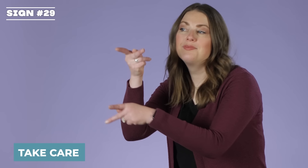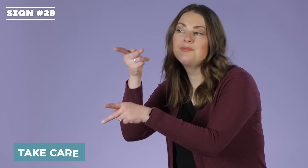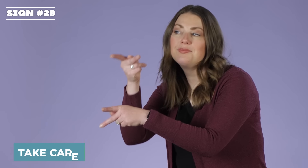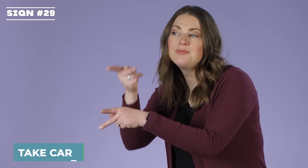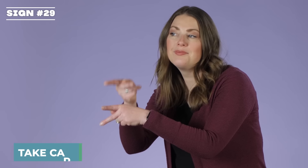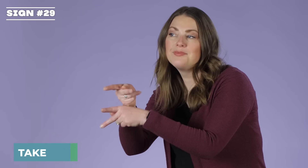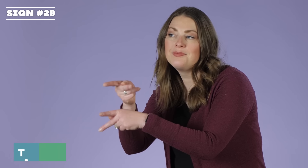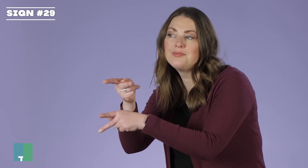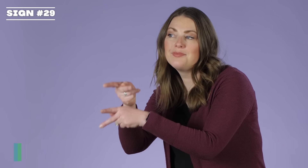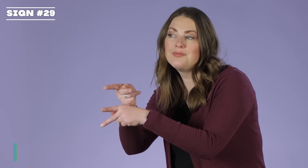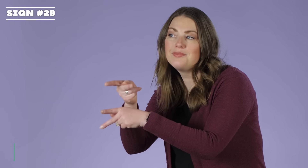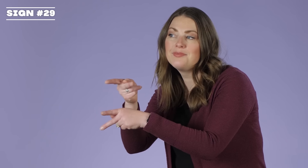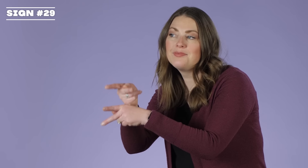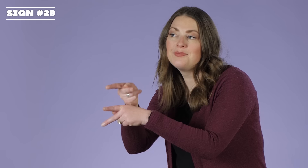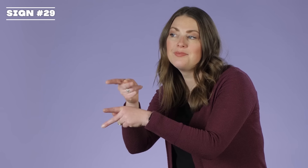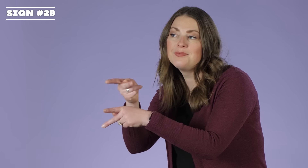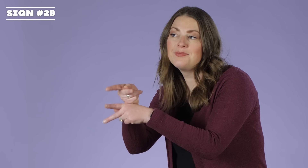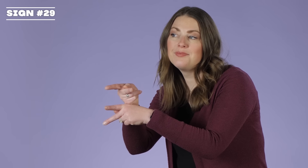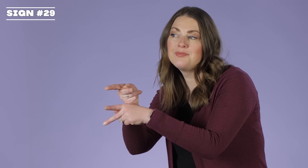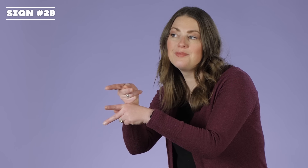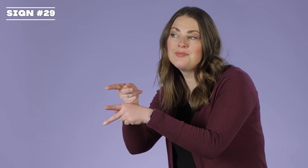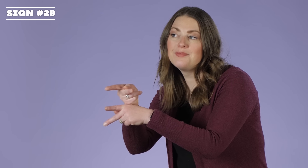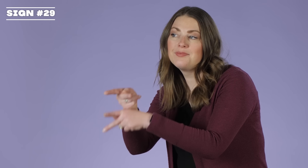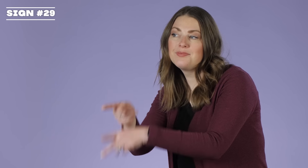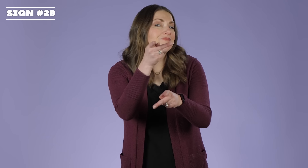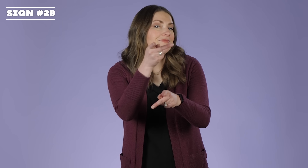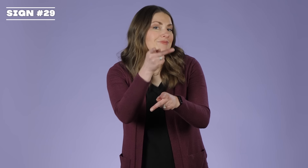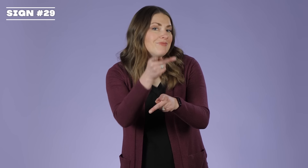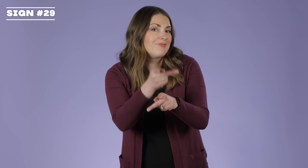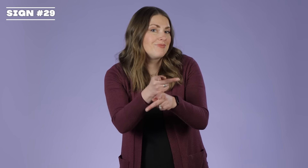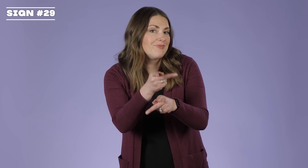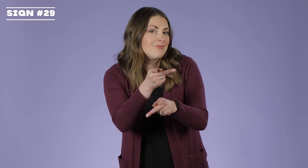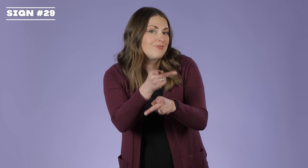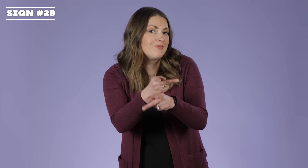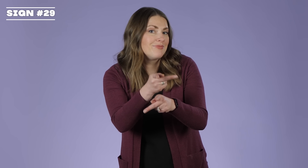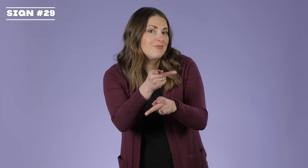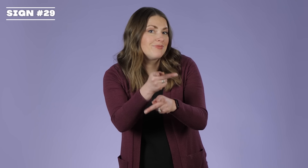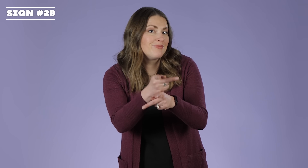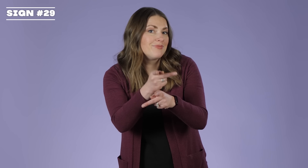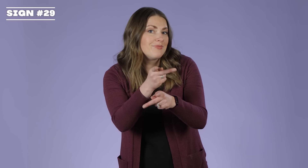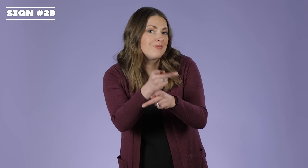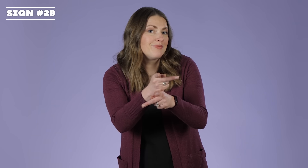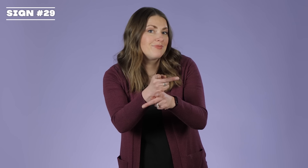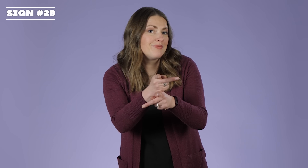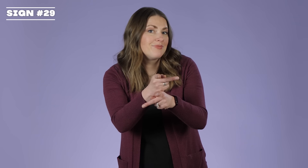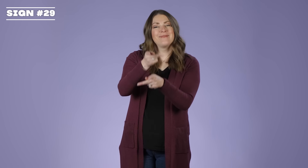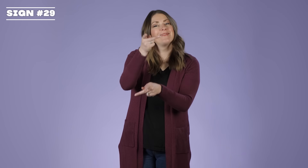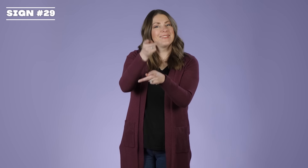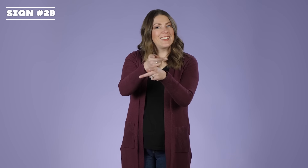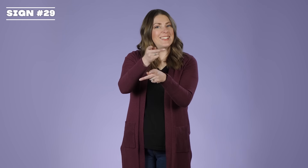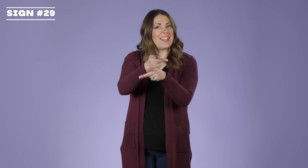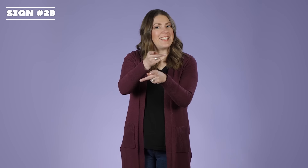have 2 K hands with the dominant hand bouncing on top of the non-dominant one. Take